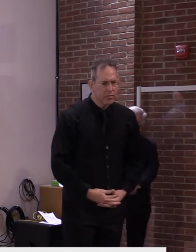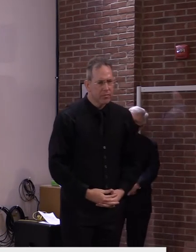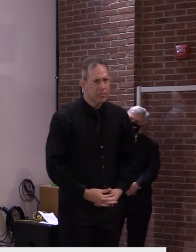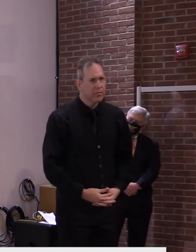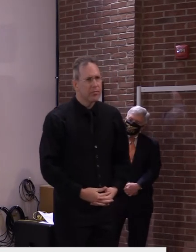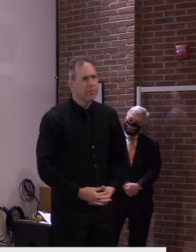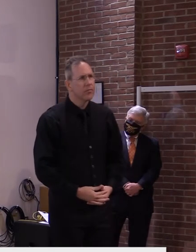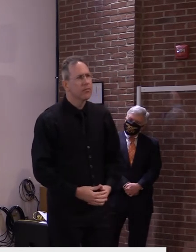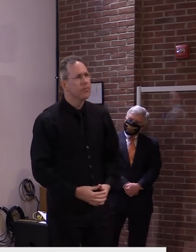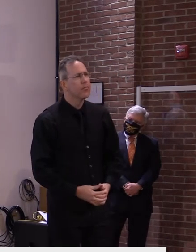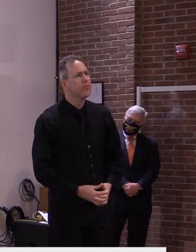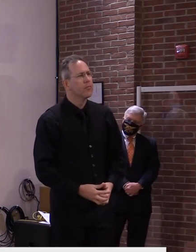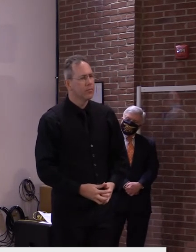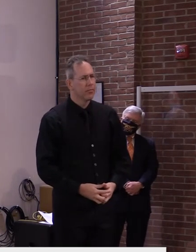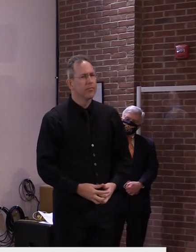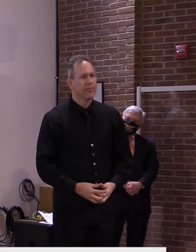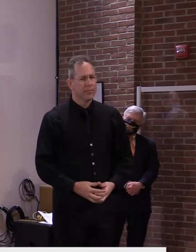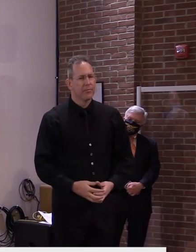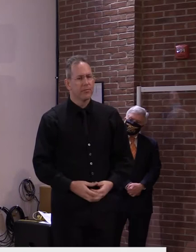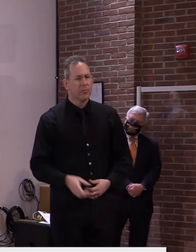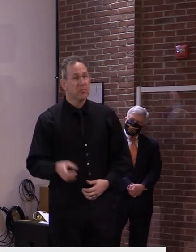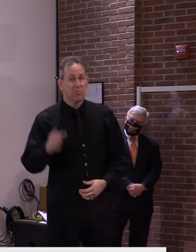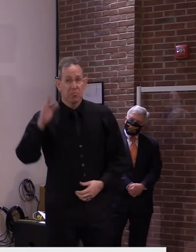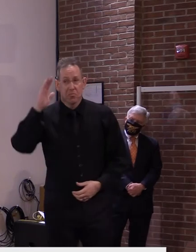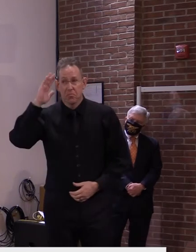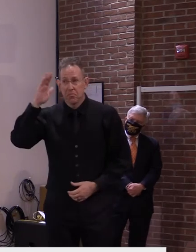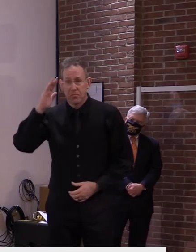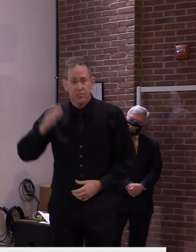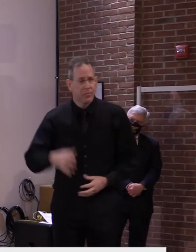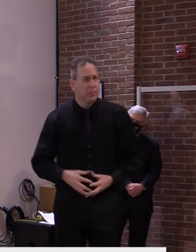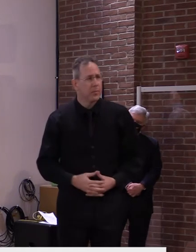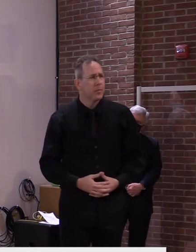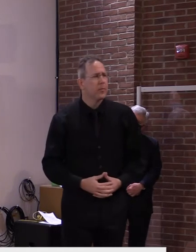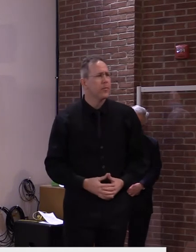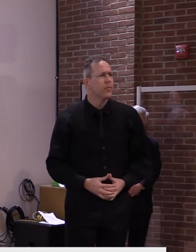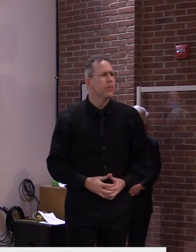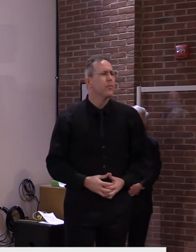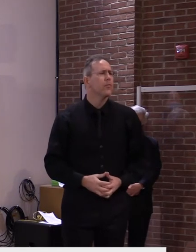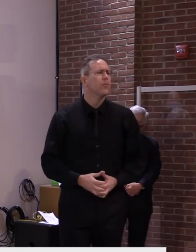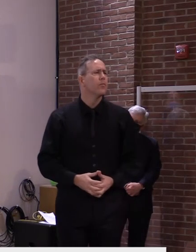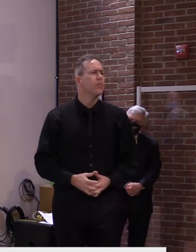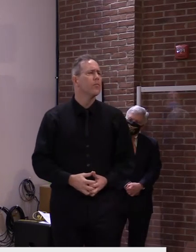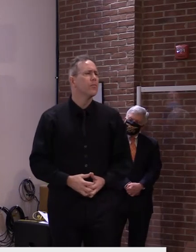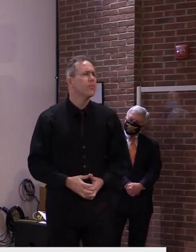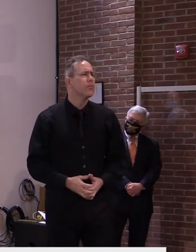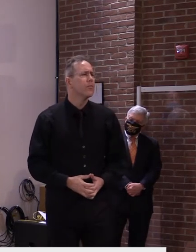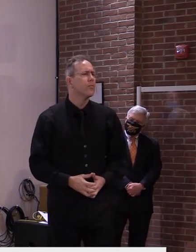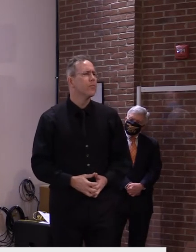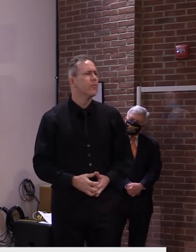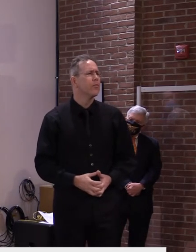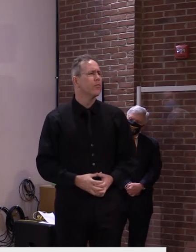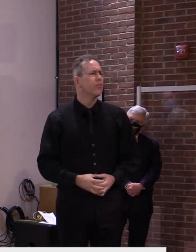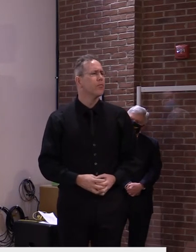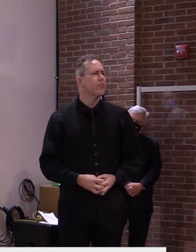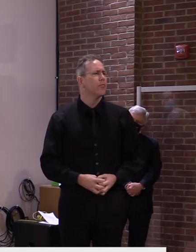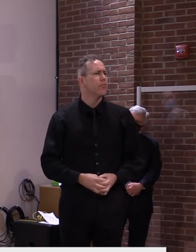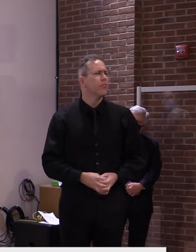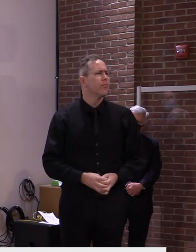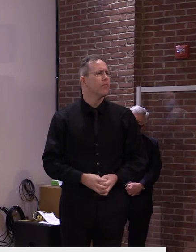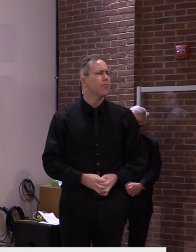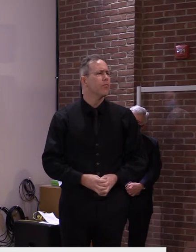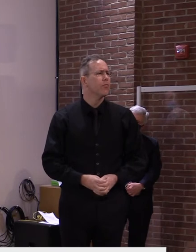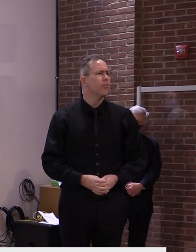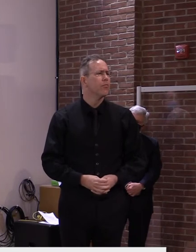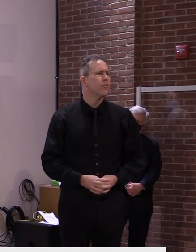Hello, Governor. Have you been advised on the impact of Vermont fuel price and availability, if any, on stopping construction on the